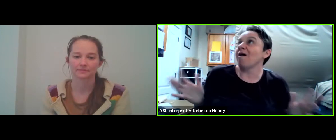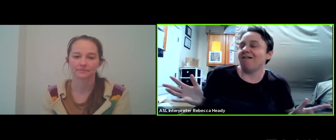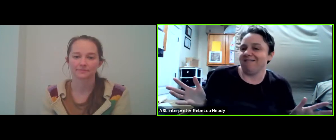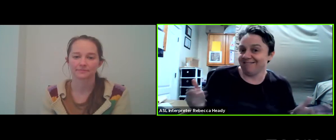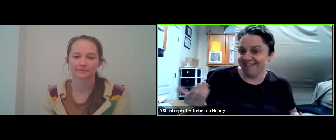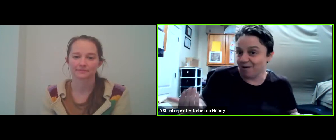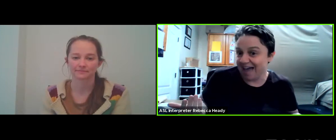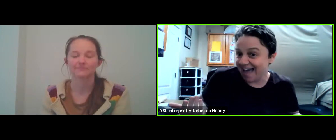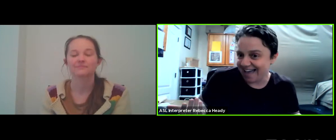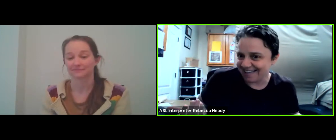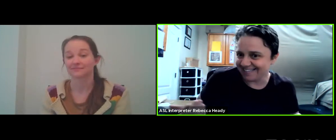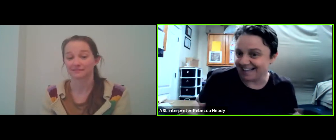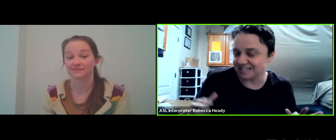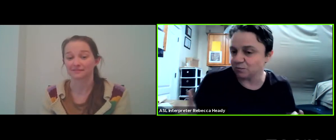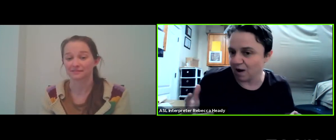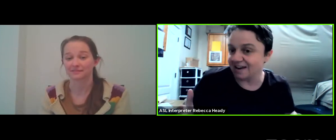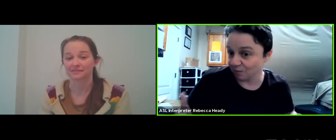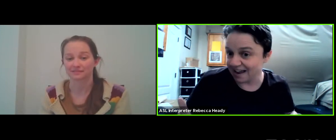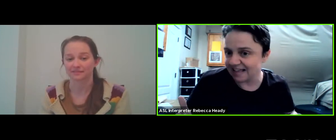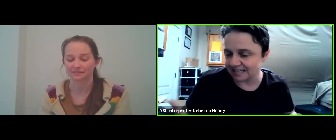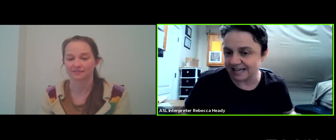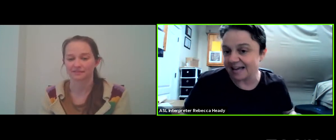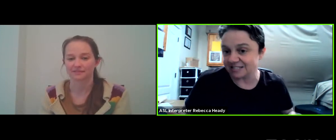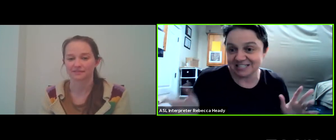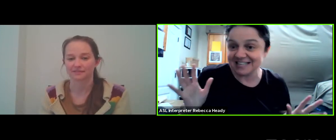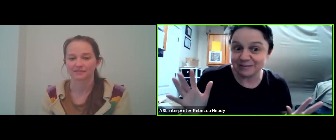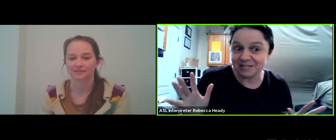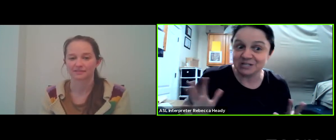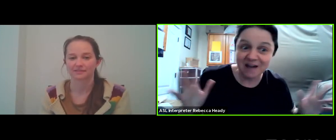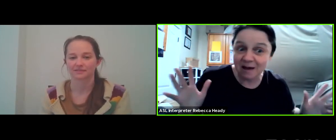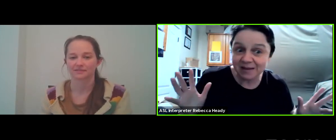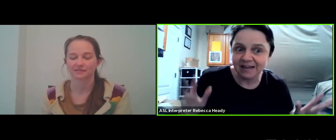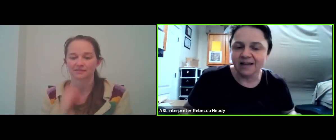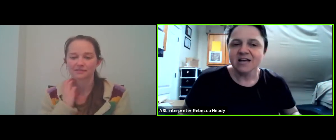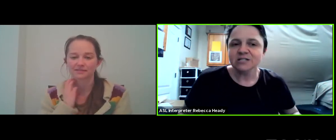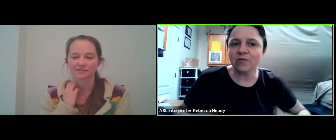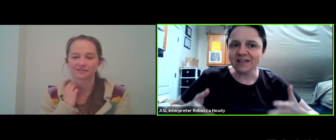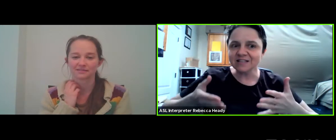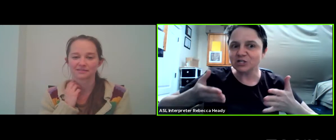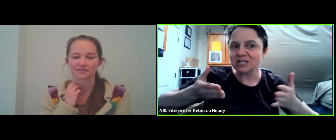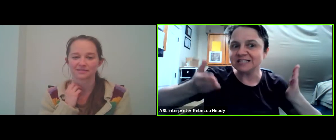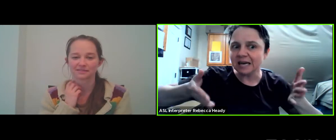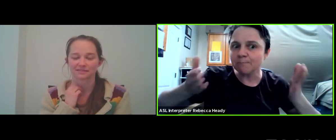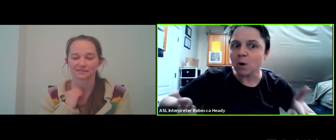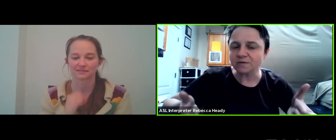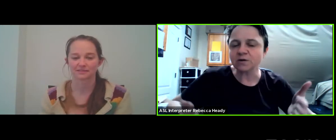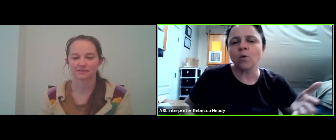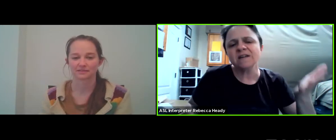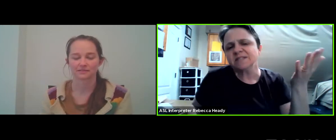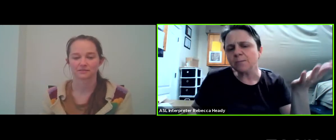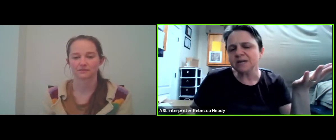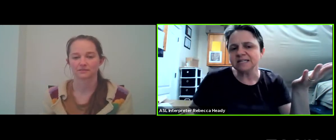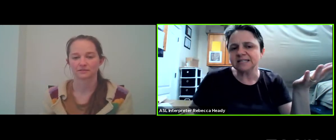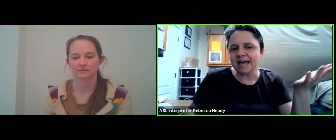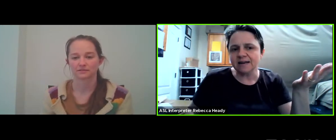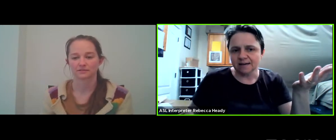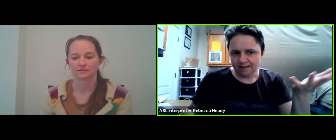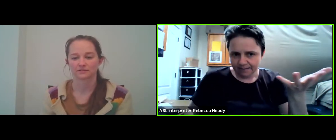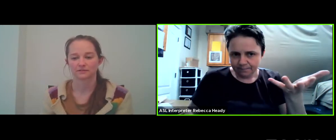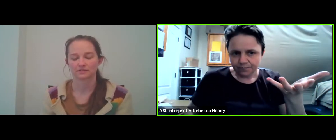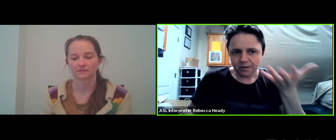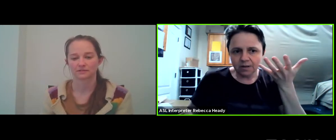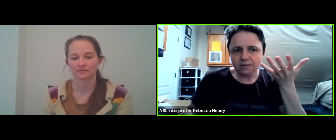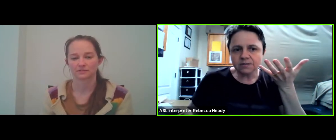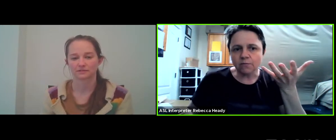oh, well, okay, that's right. That's the end. She sees me, she found me. So then she's getting both. So what if somebody